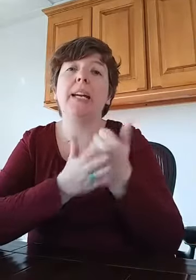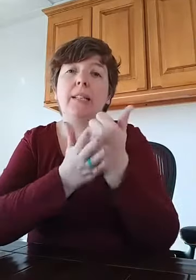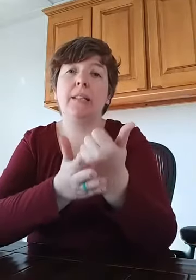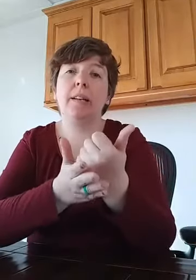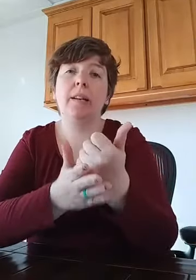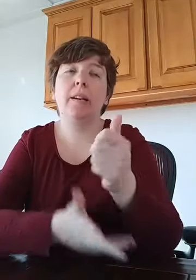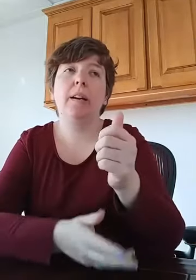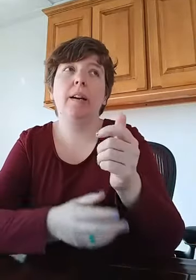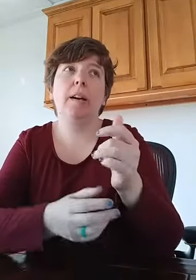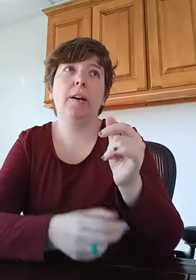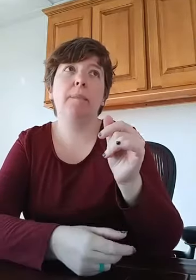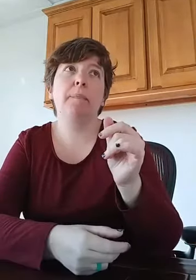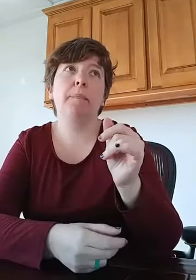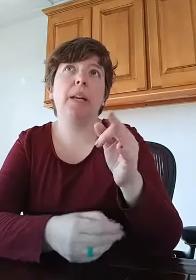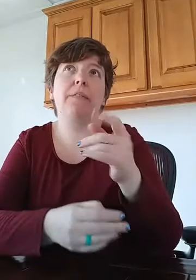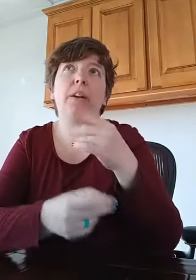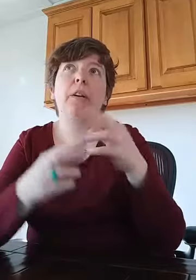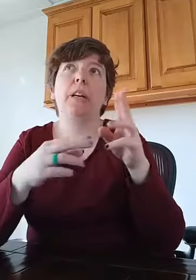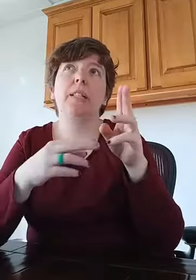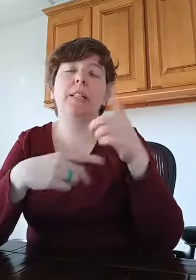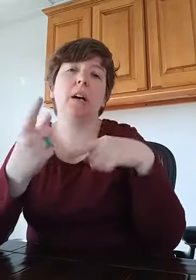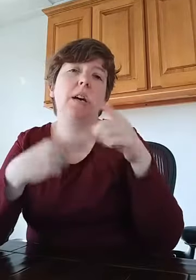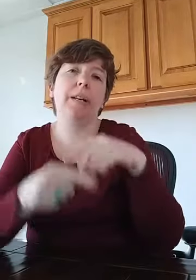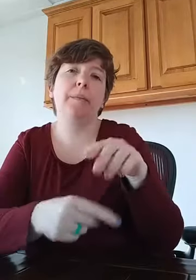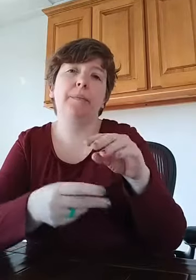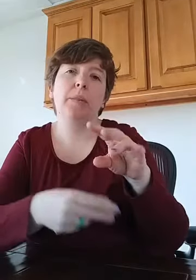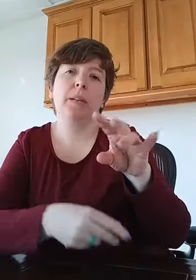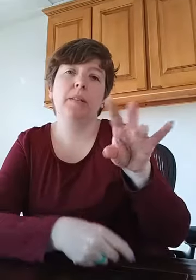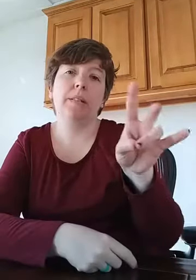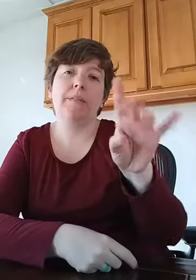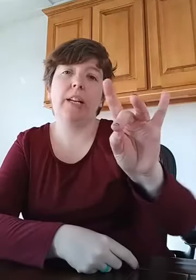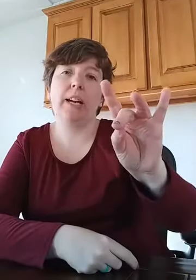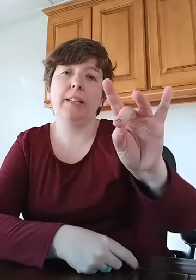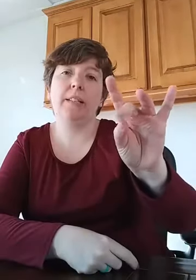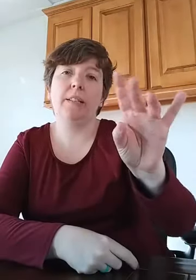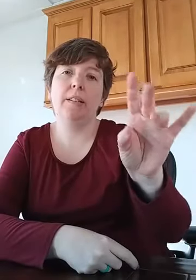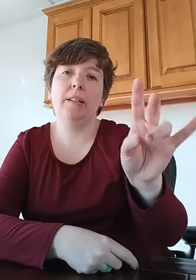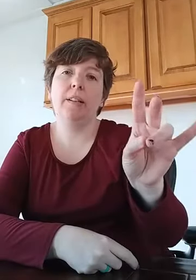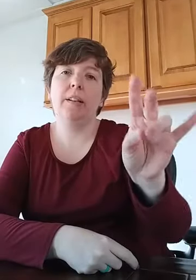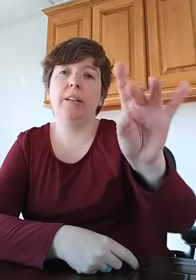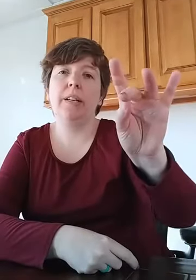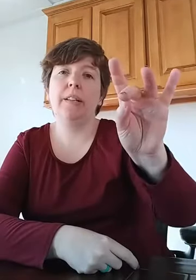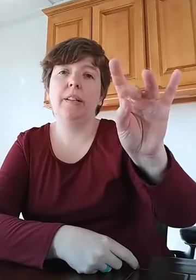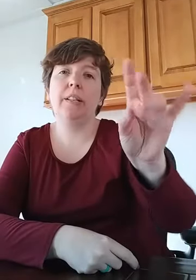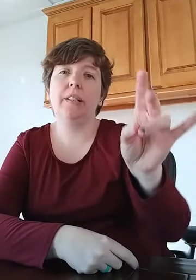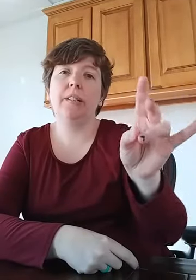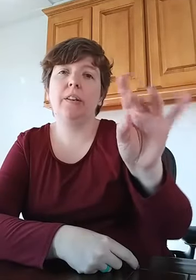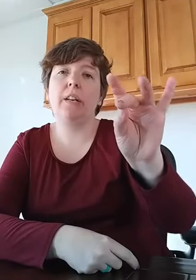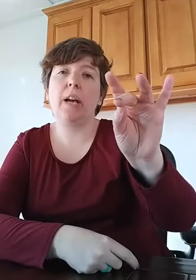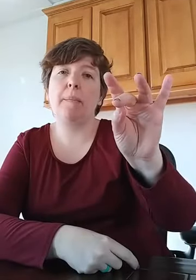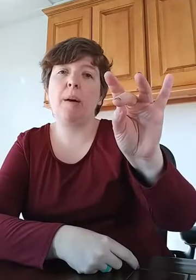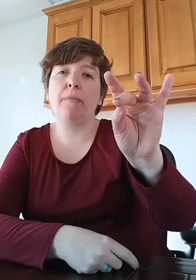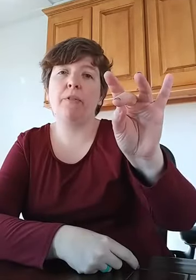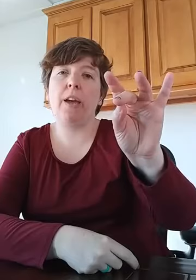hint, like if they're going to assign 78, they're going to come up for the